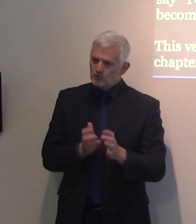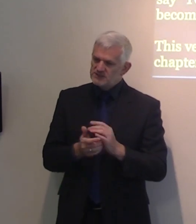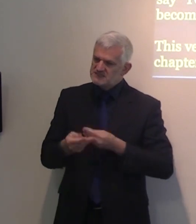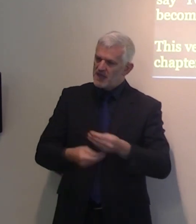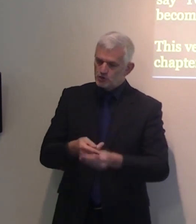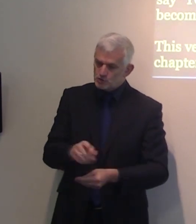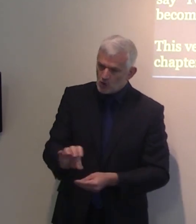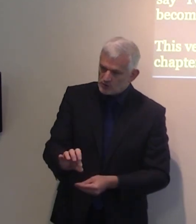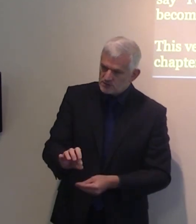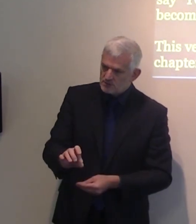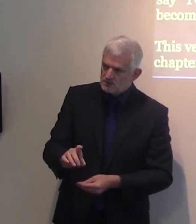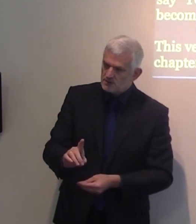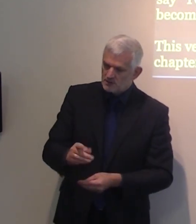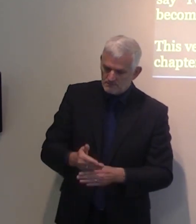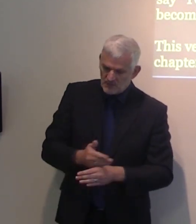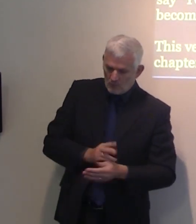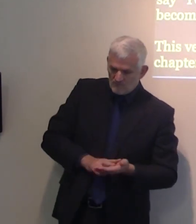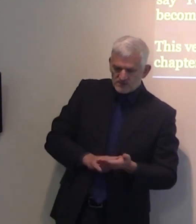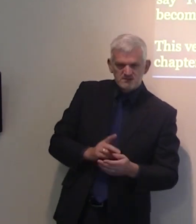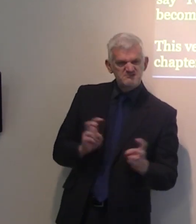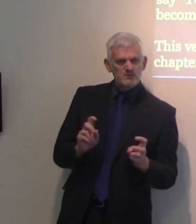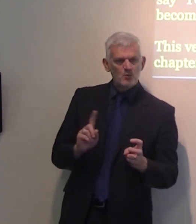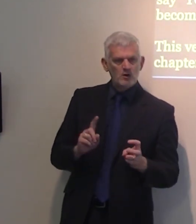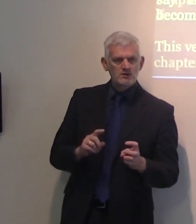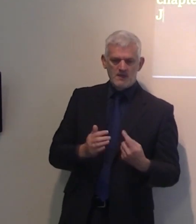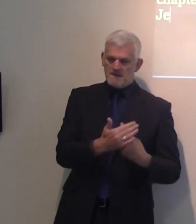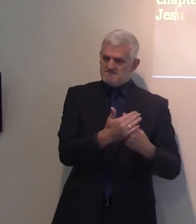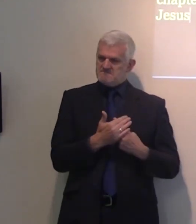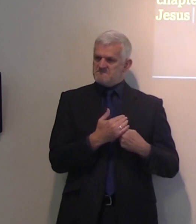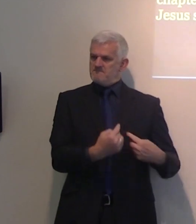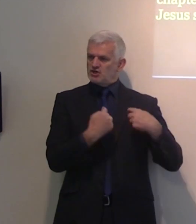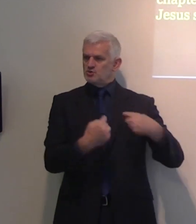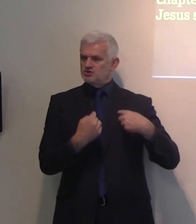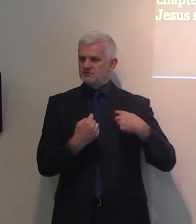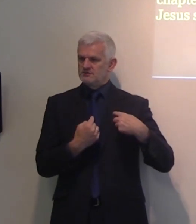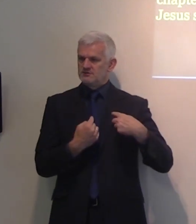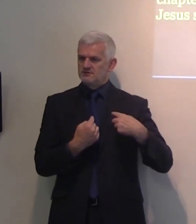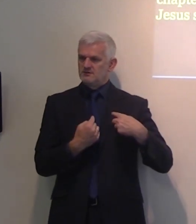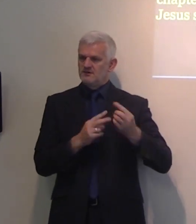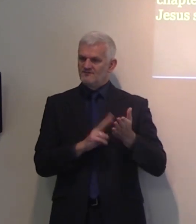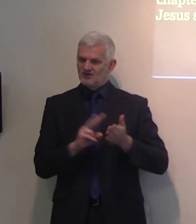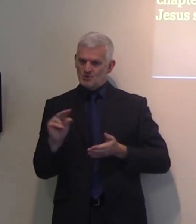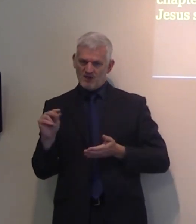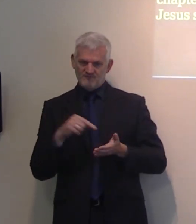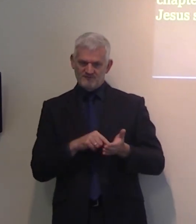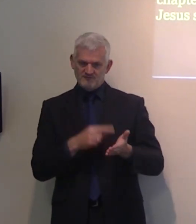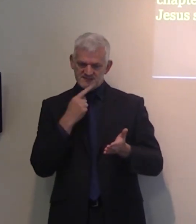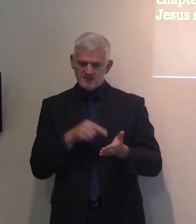context of persecution. Never forget that. It's in the context of persecution. Verse 12, rejoice and